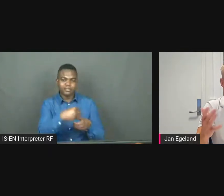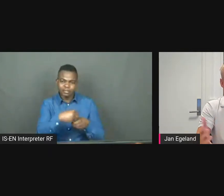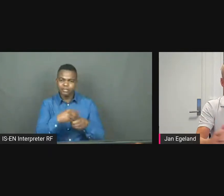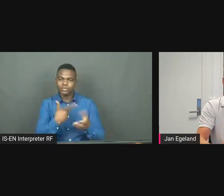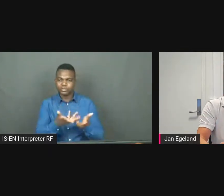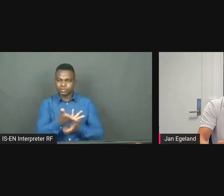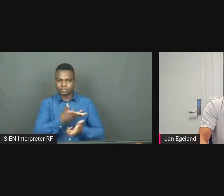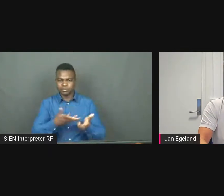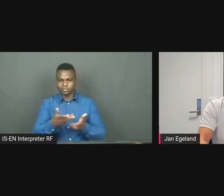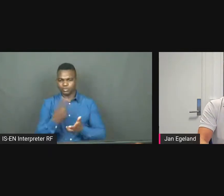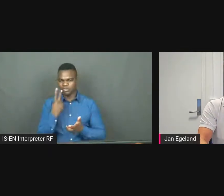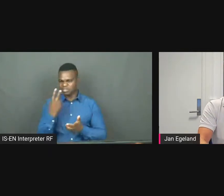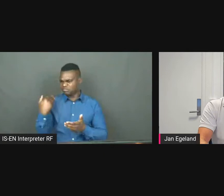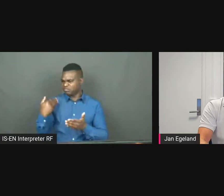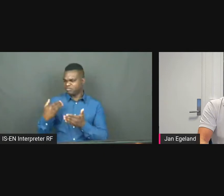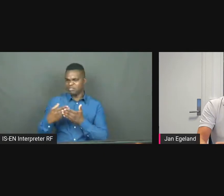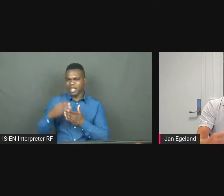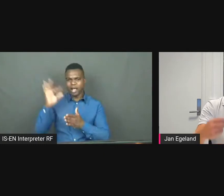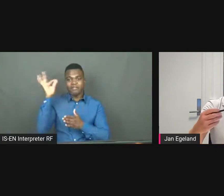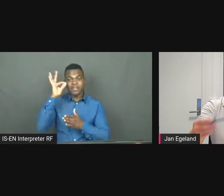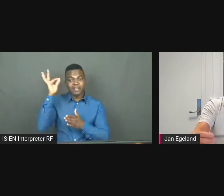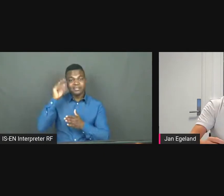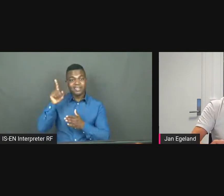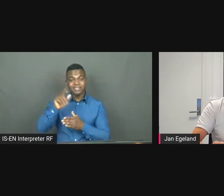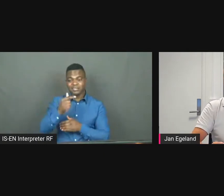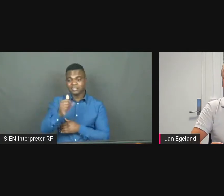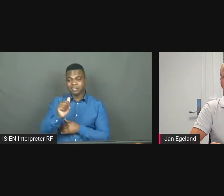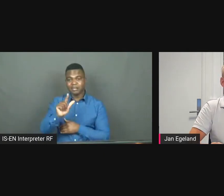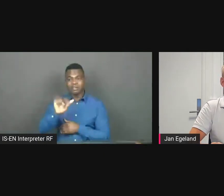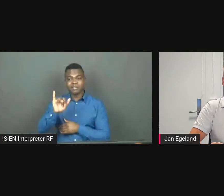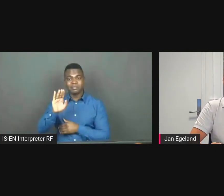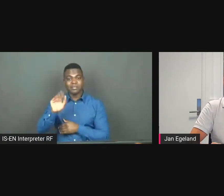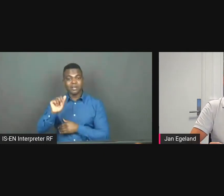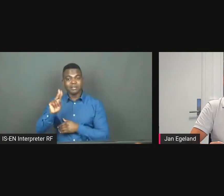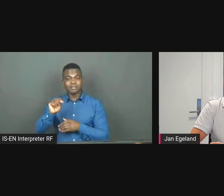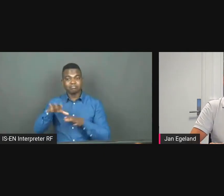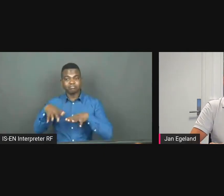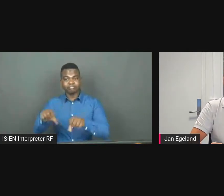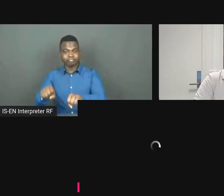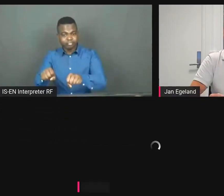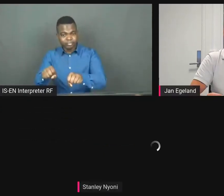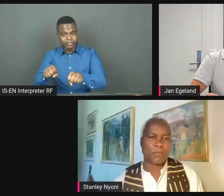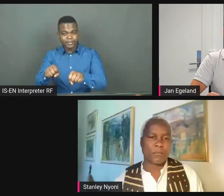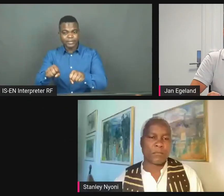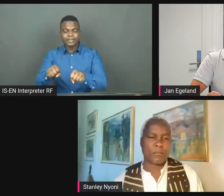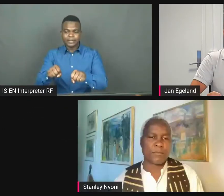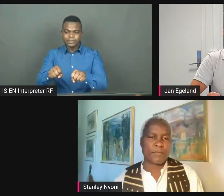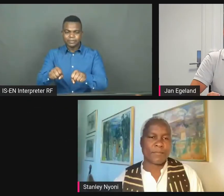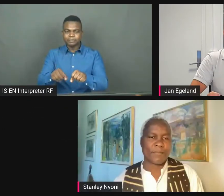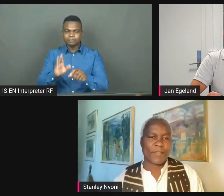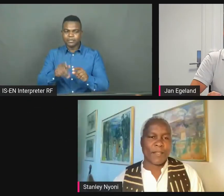period. That's what be my ambition. Back to you for questions.